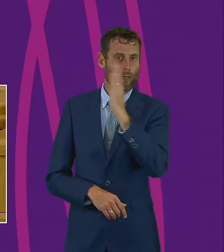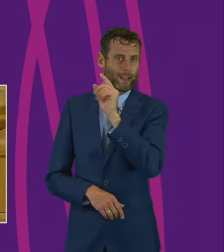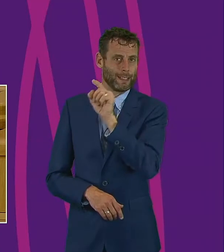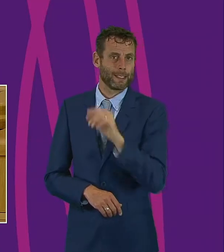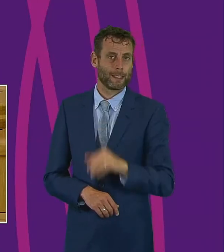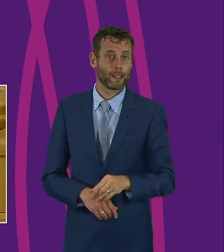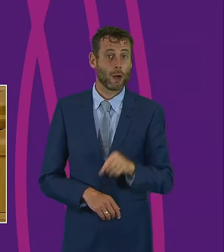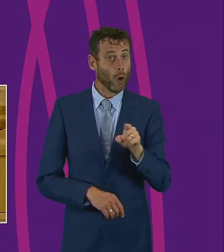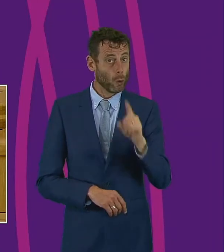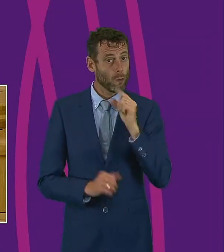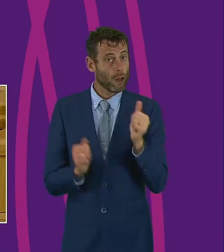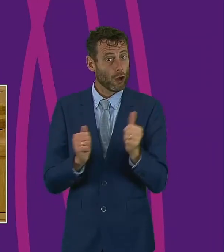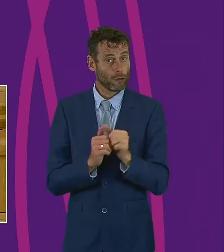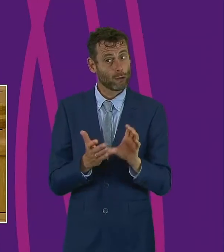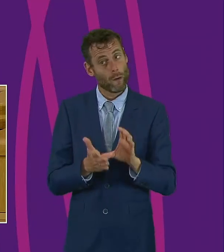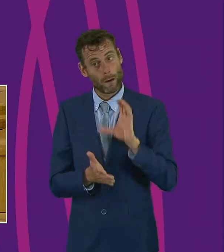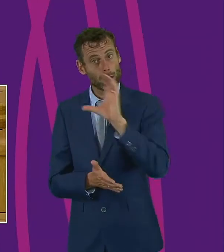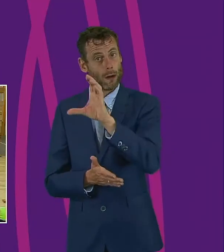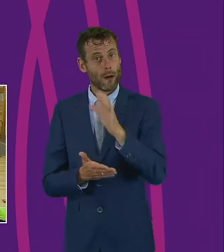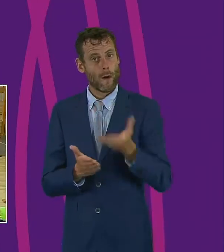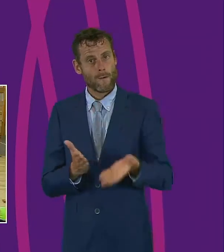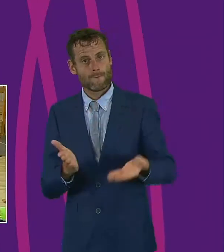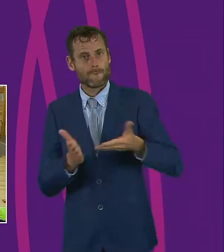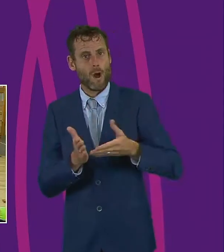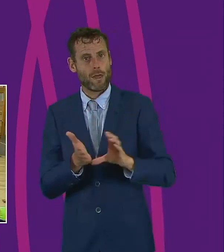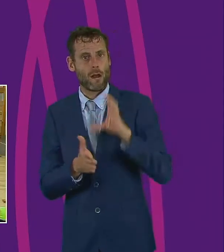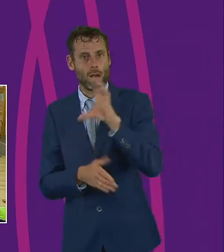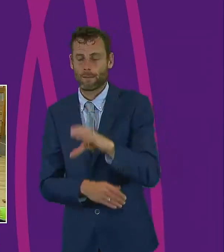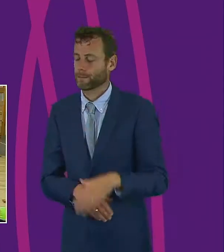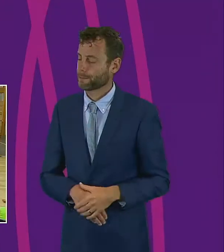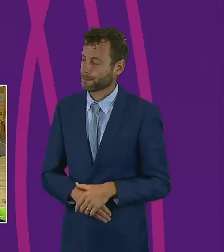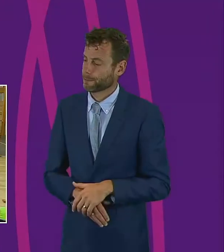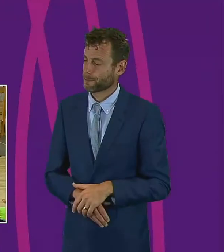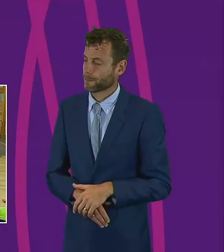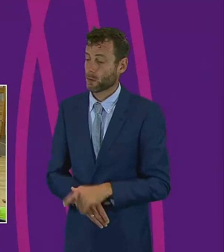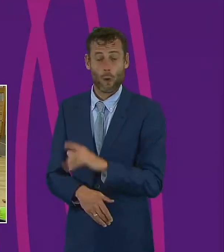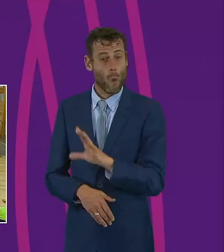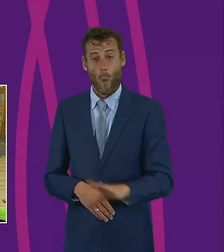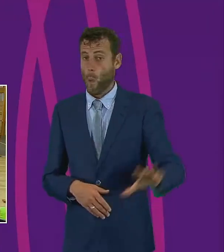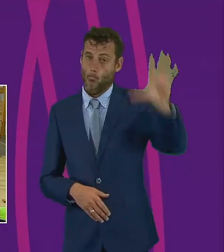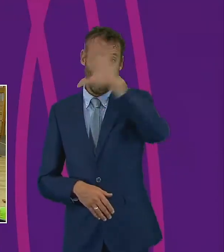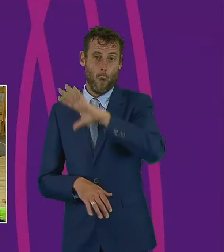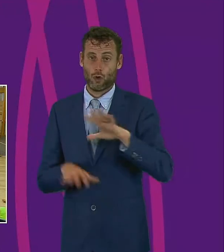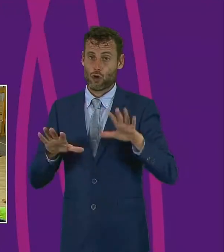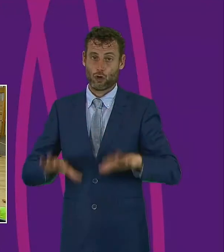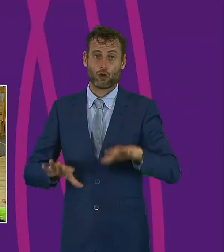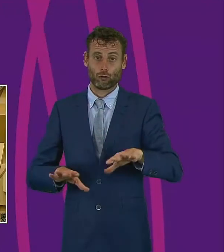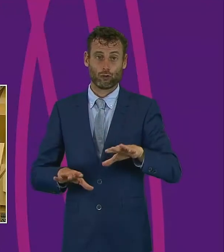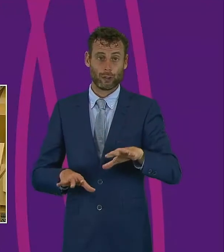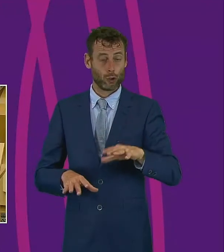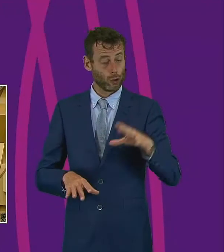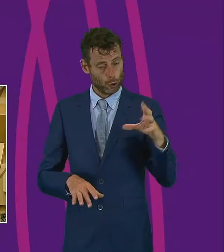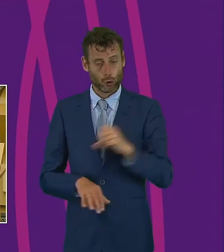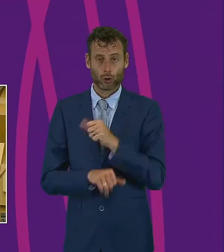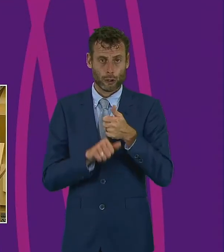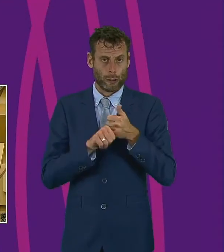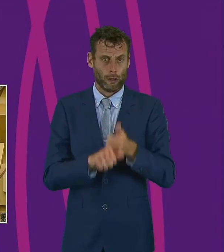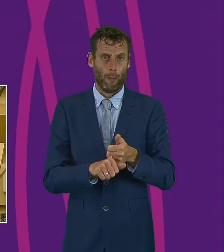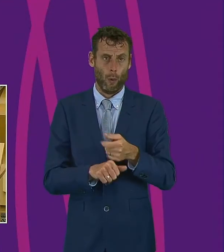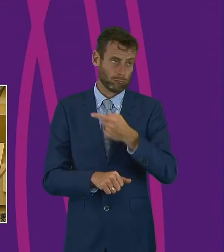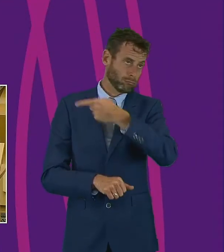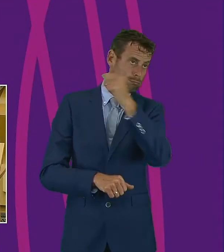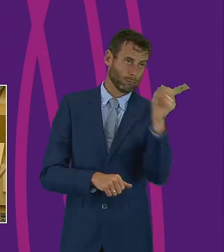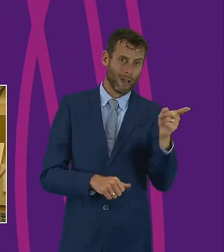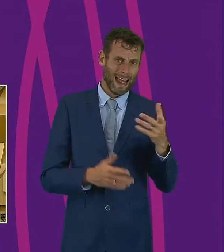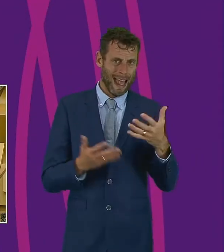funding support? First Minister. Every part of the country deserves support to help it through what